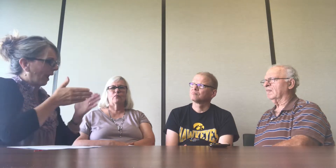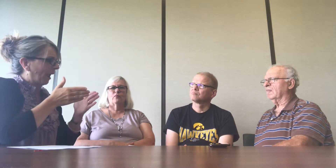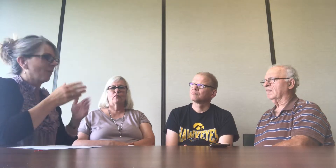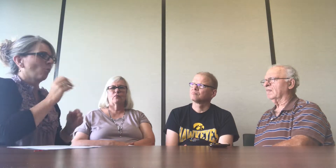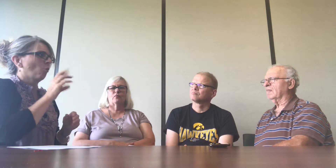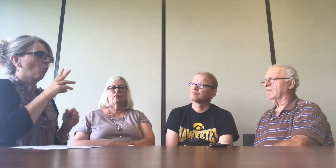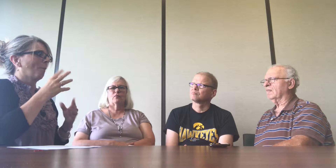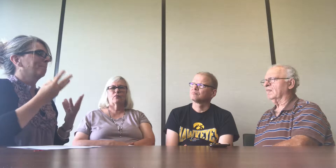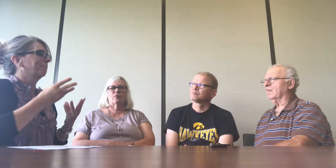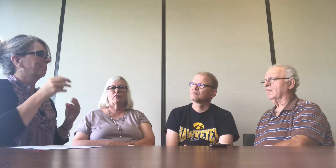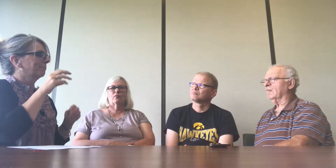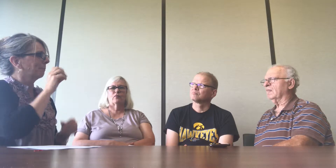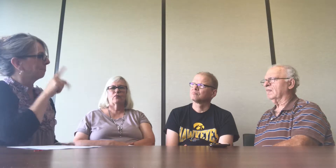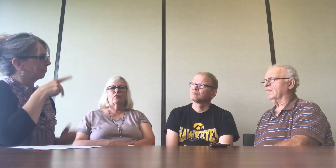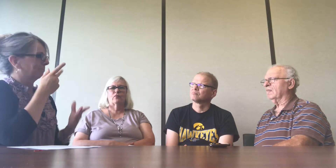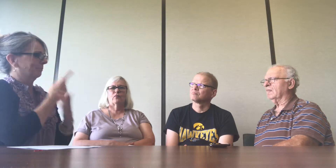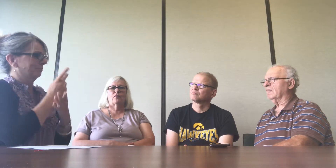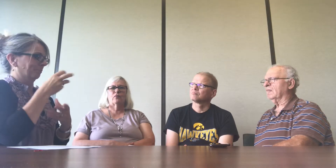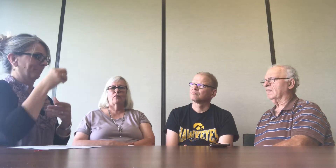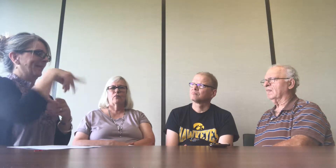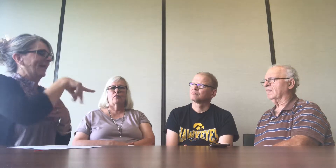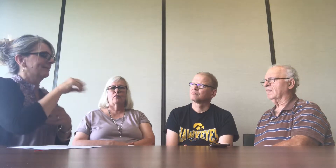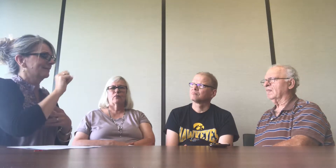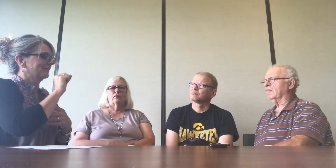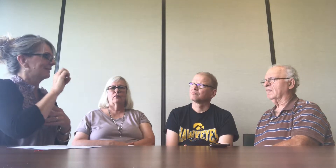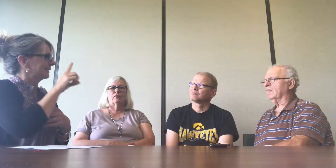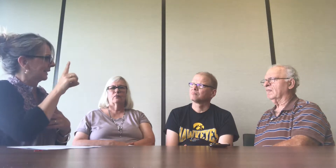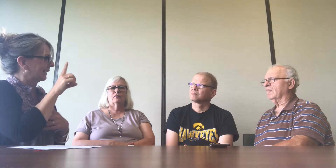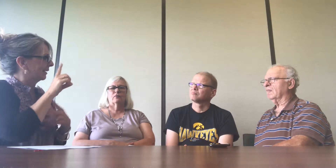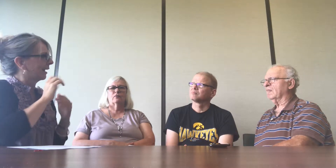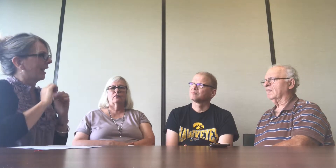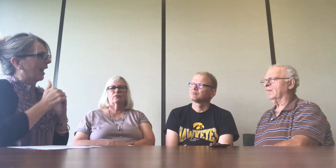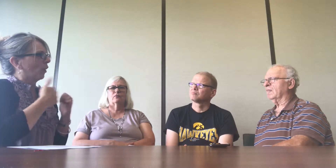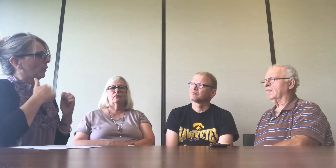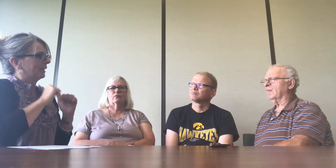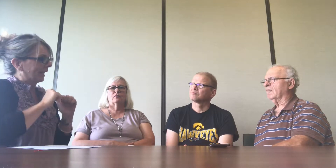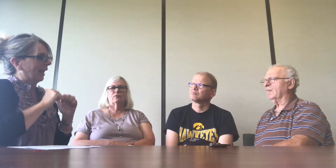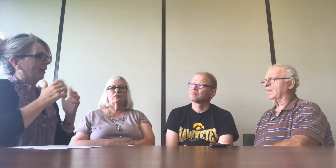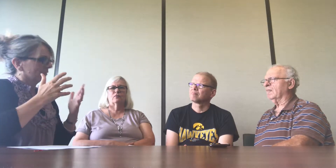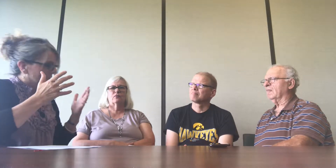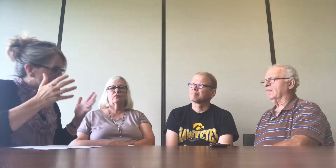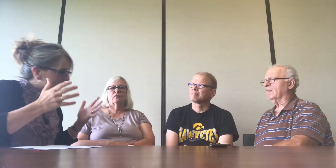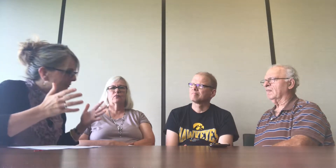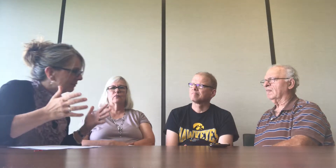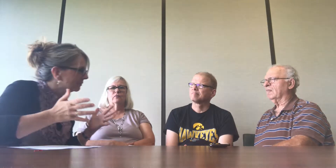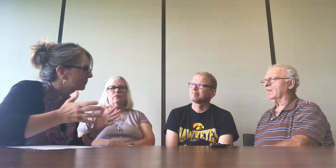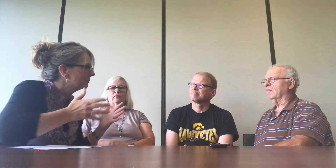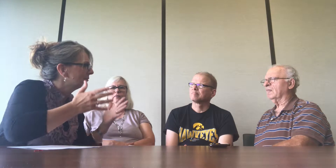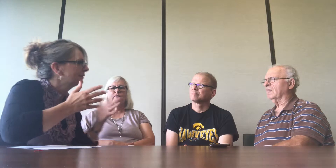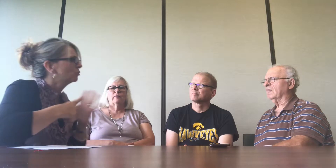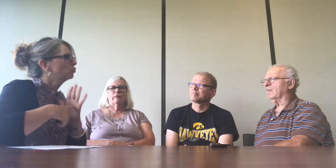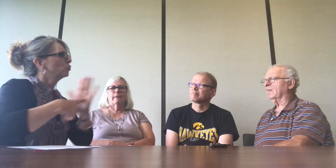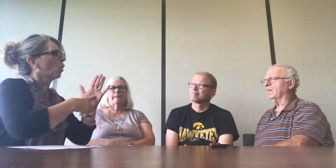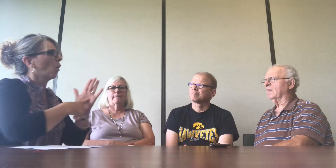solve or at least figure out a way to show victims of